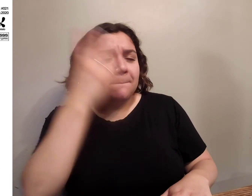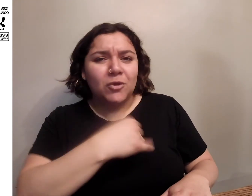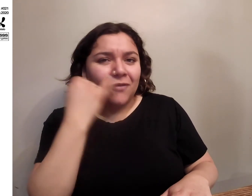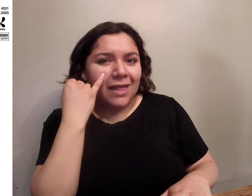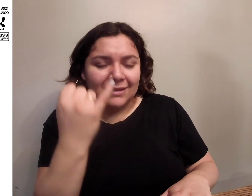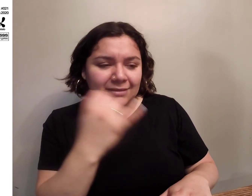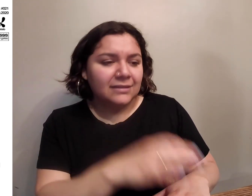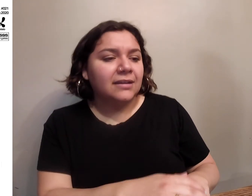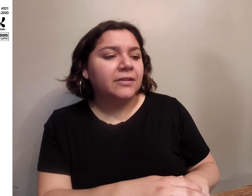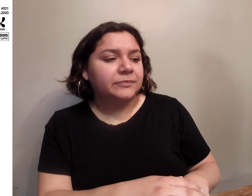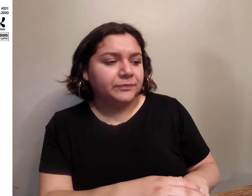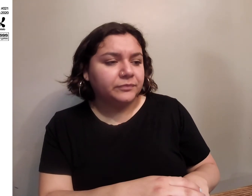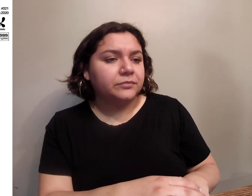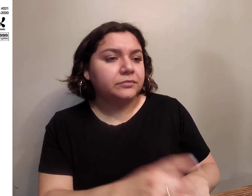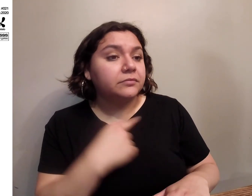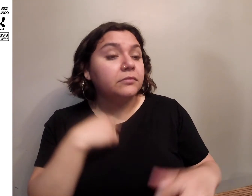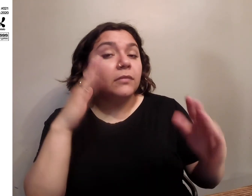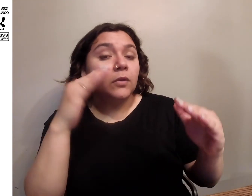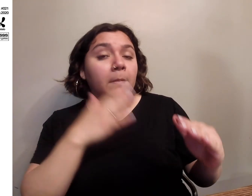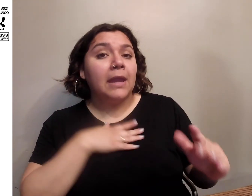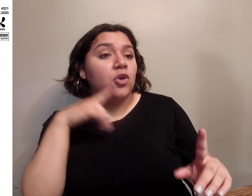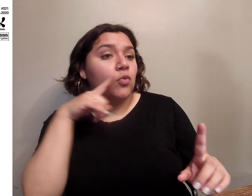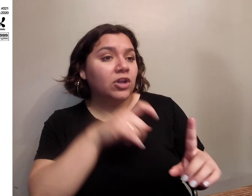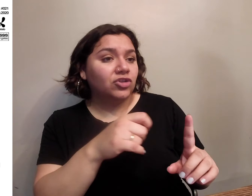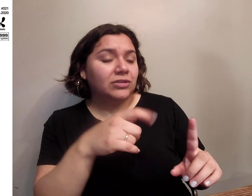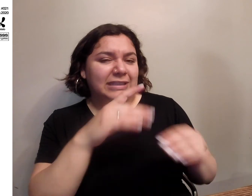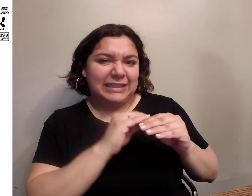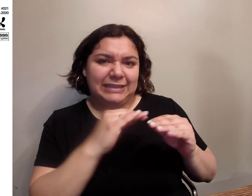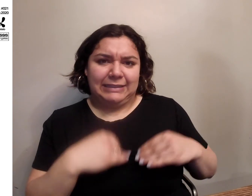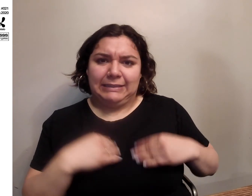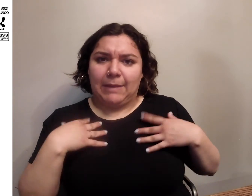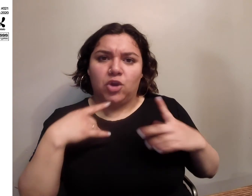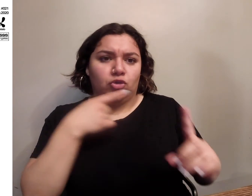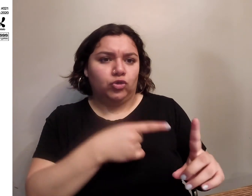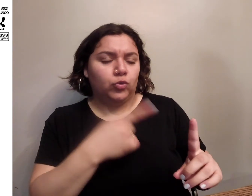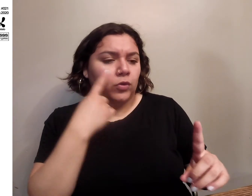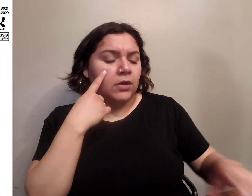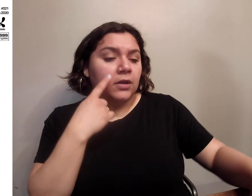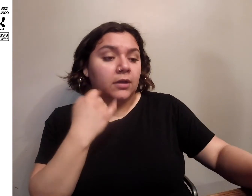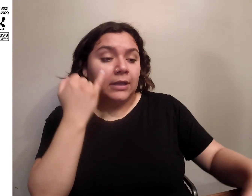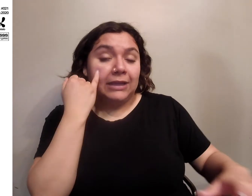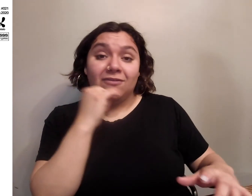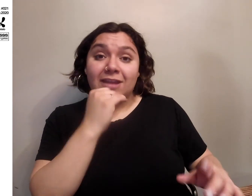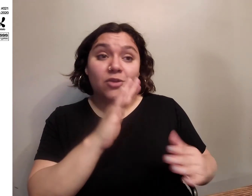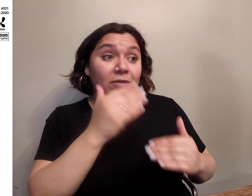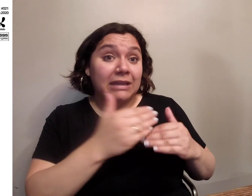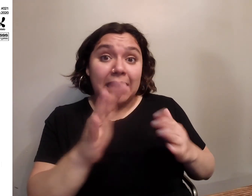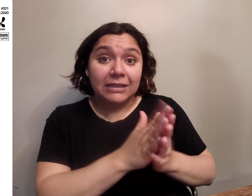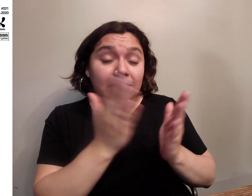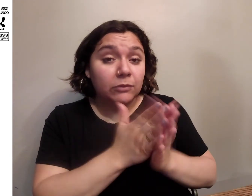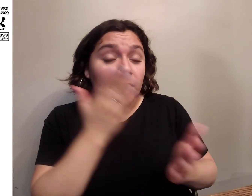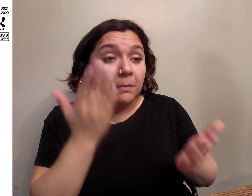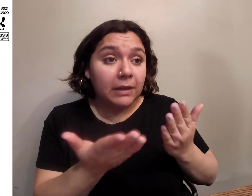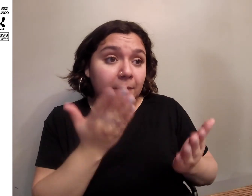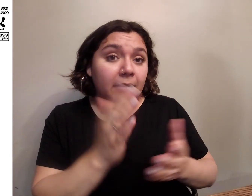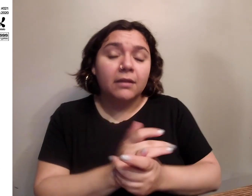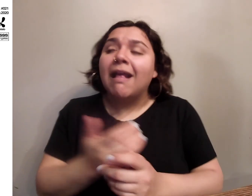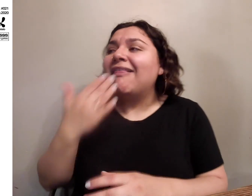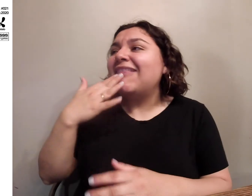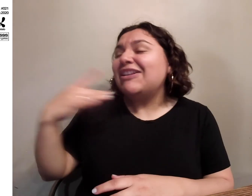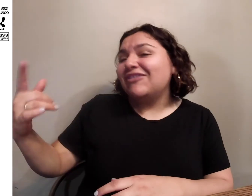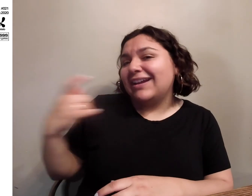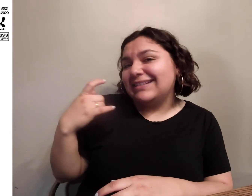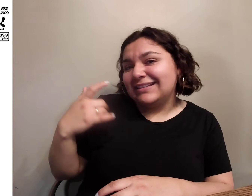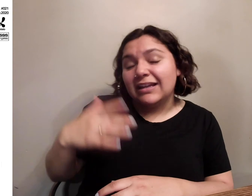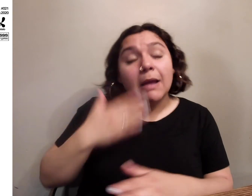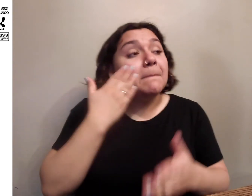idea. I hope my question has inspired you for, if not your next book, and maybe